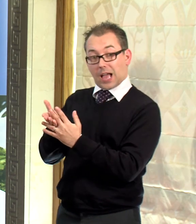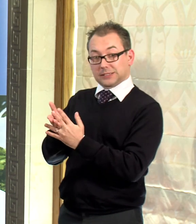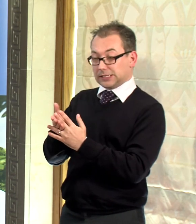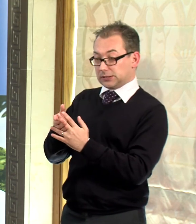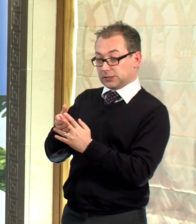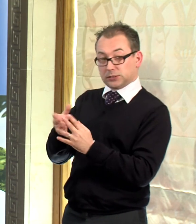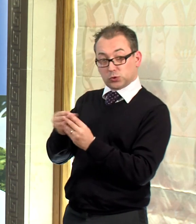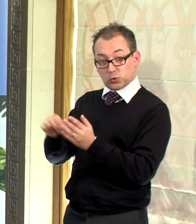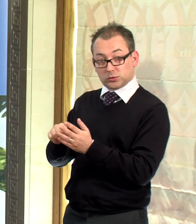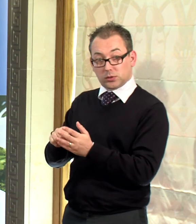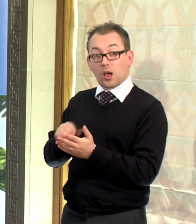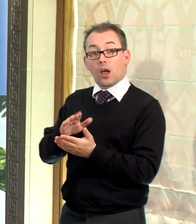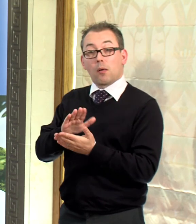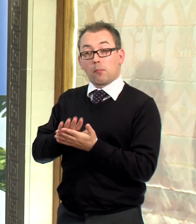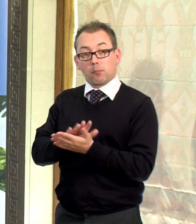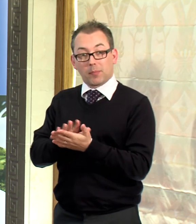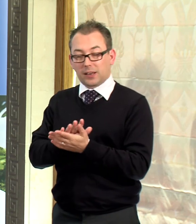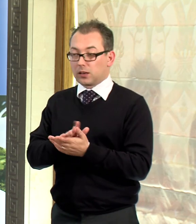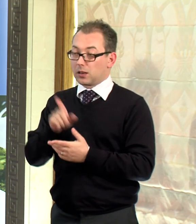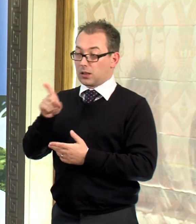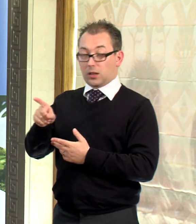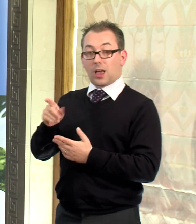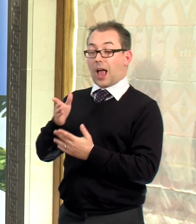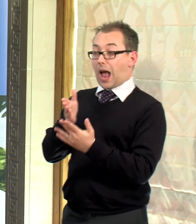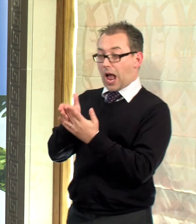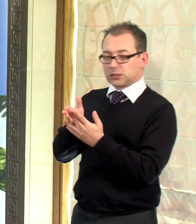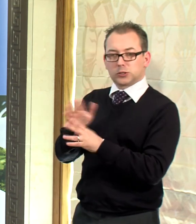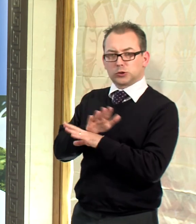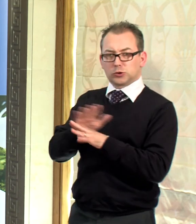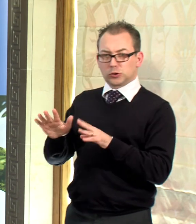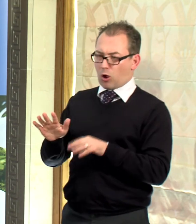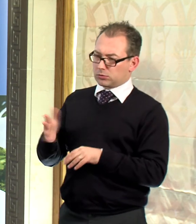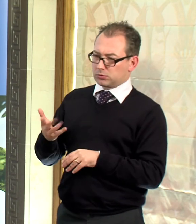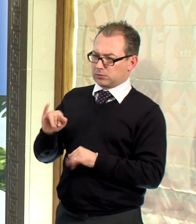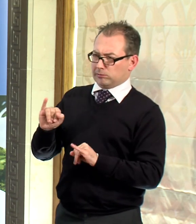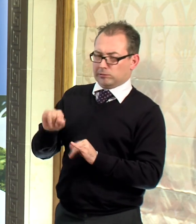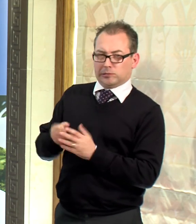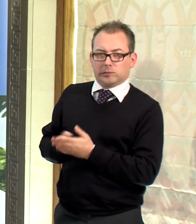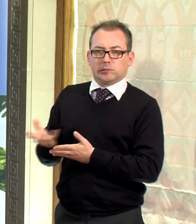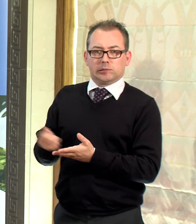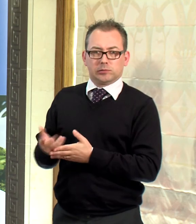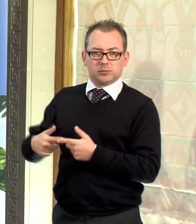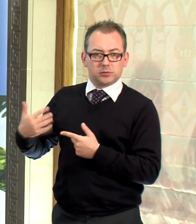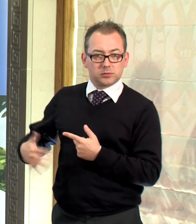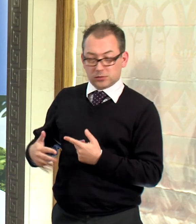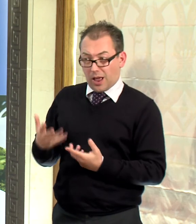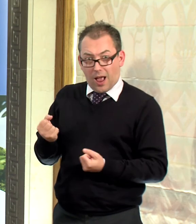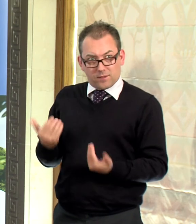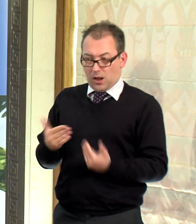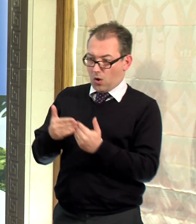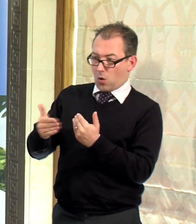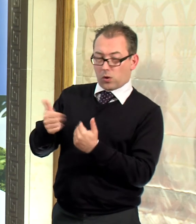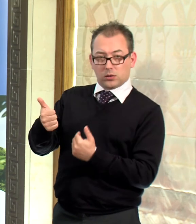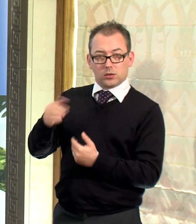achieving economically viable, inclusive arts access is in sight. However, access